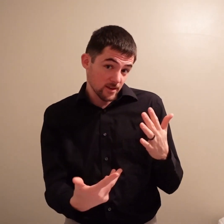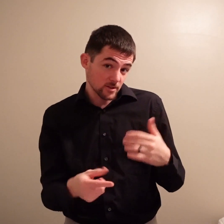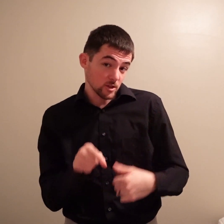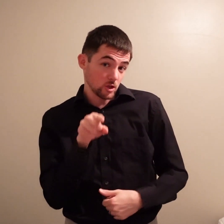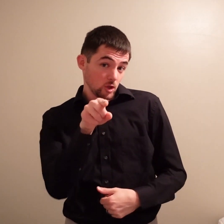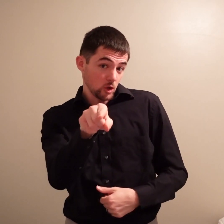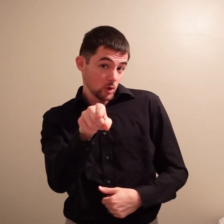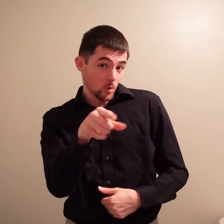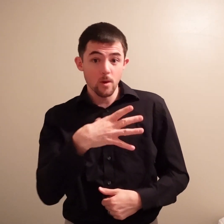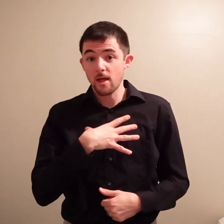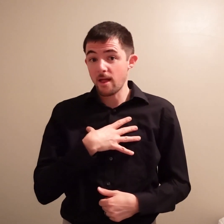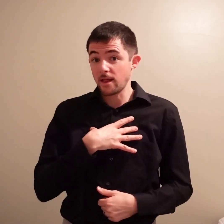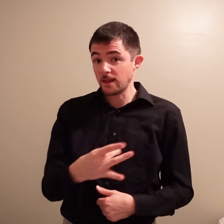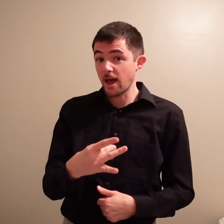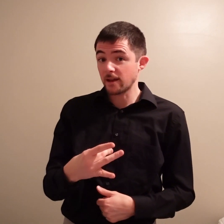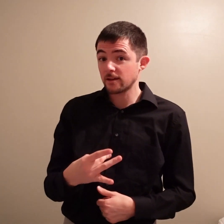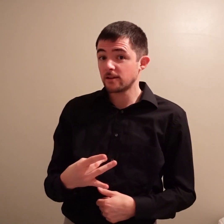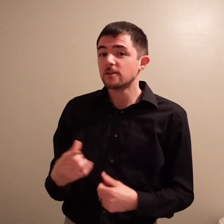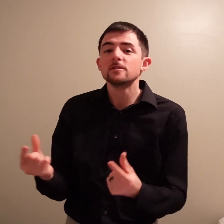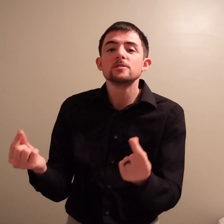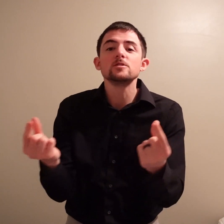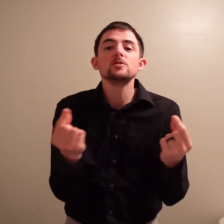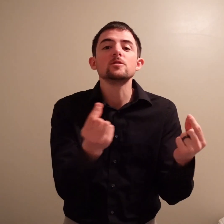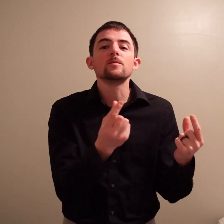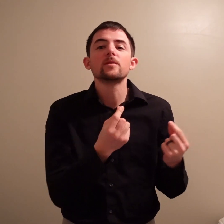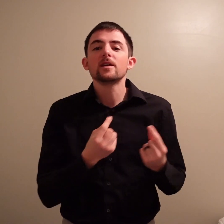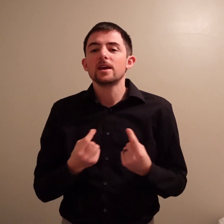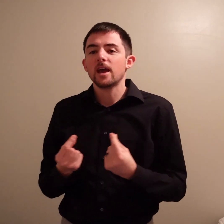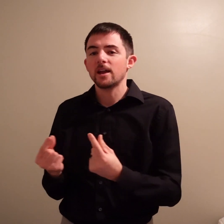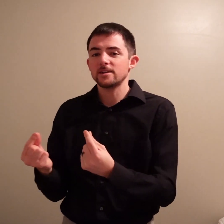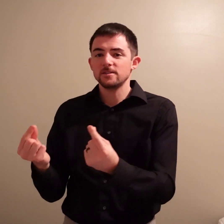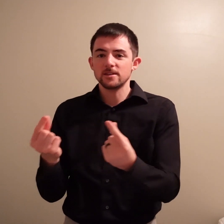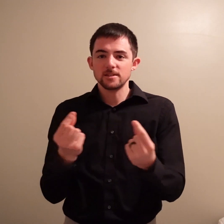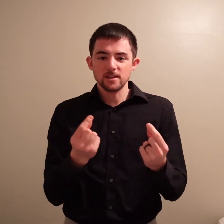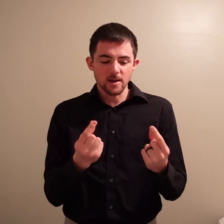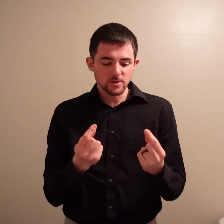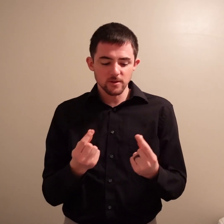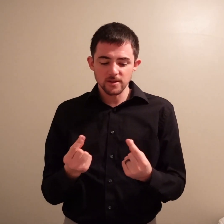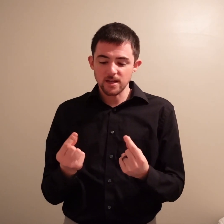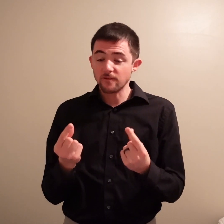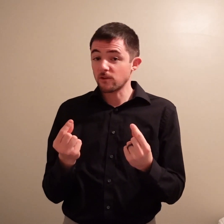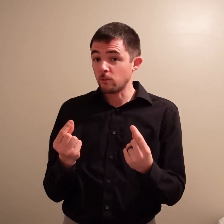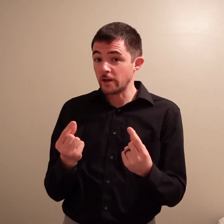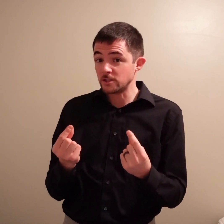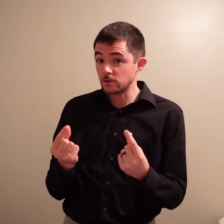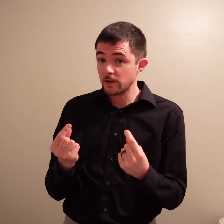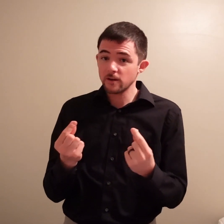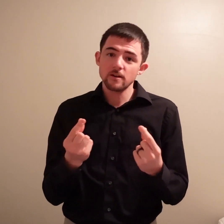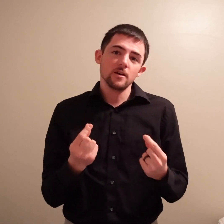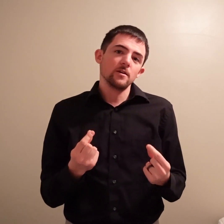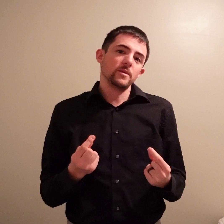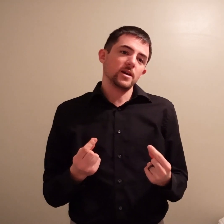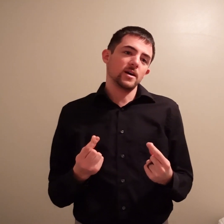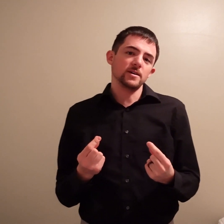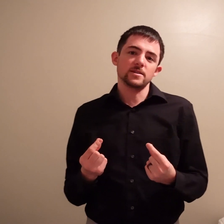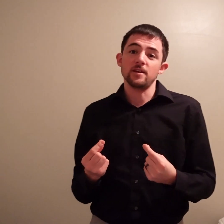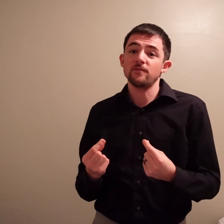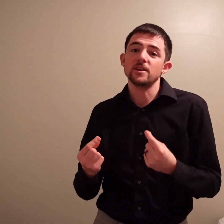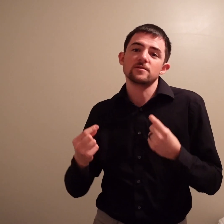things you like to do. And as you can see, I'm doing the sign for what do here because it fits